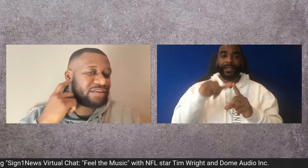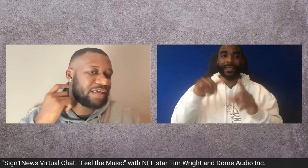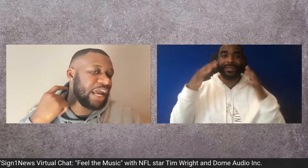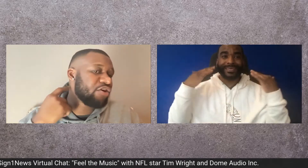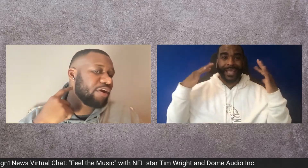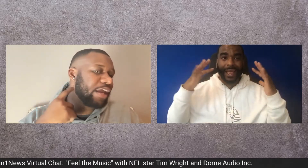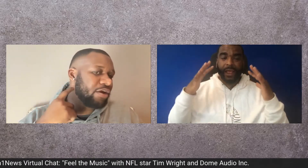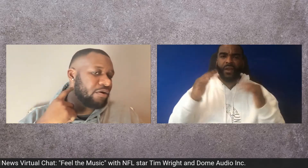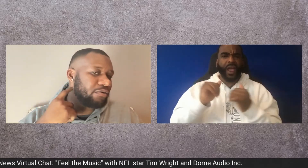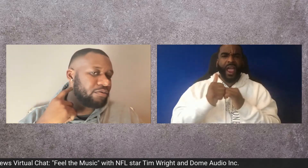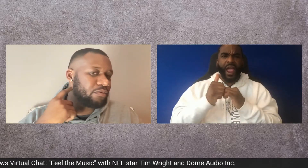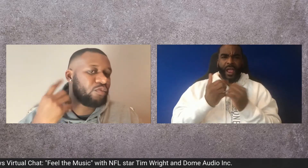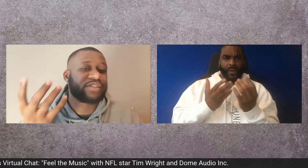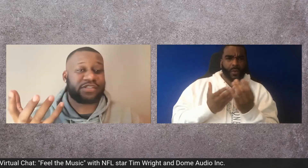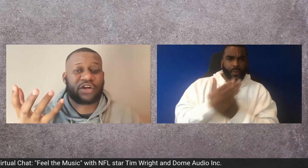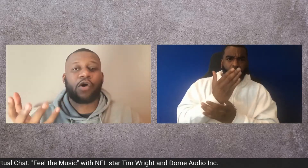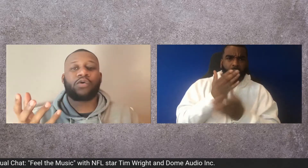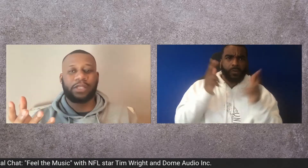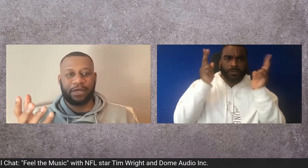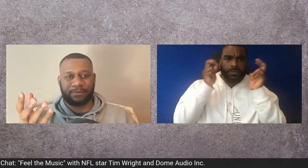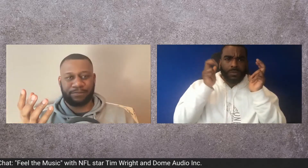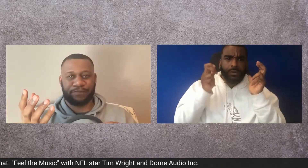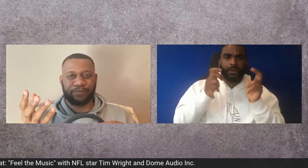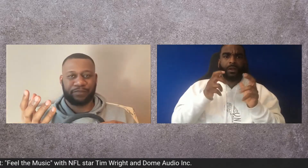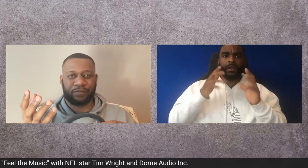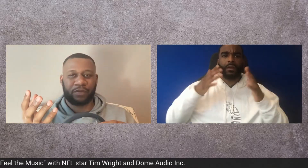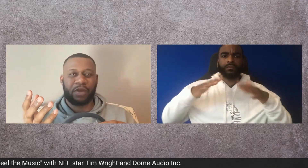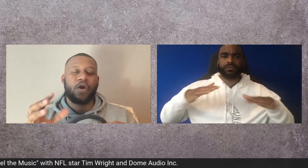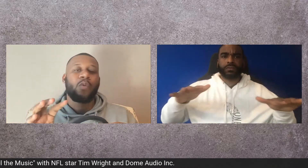directly into the inner ear, which is the cochlea.